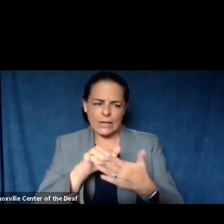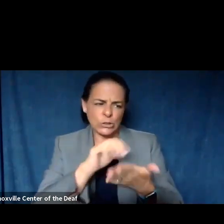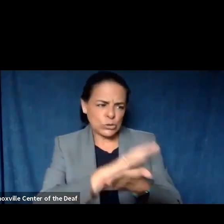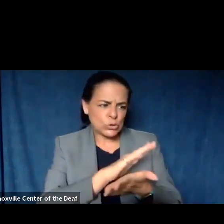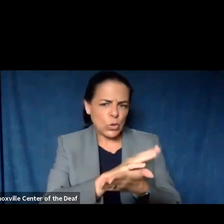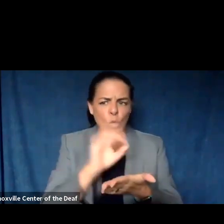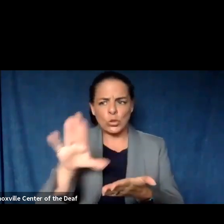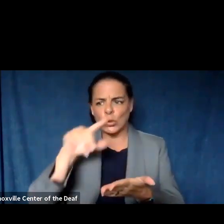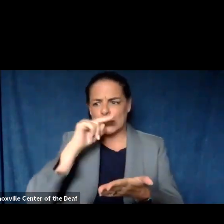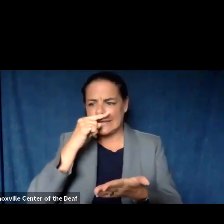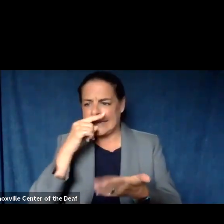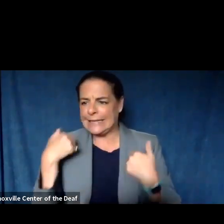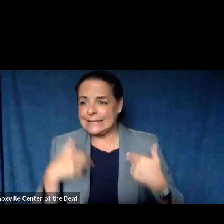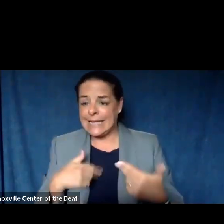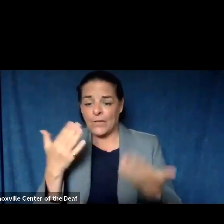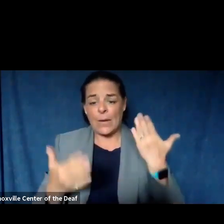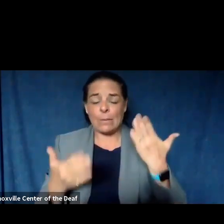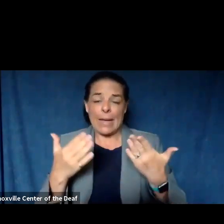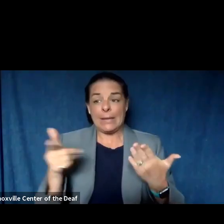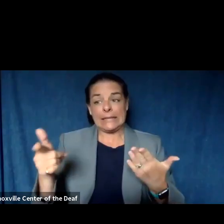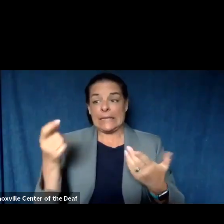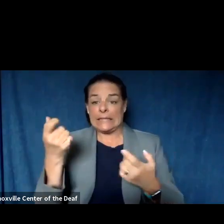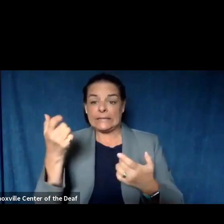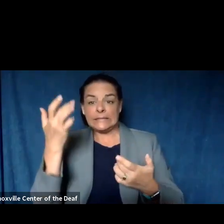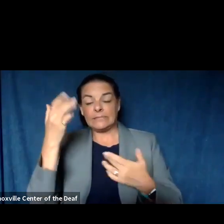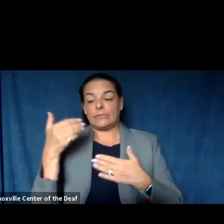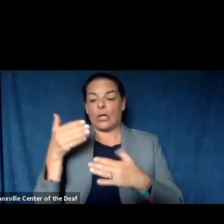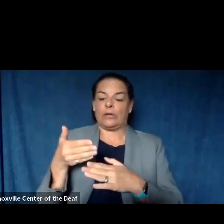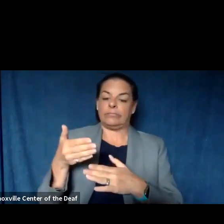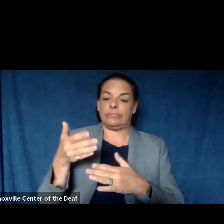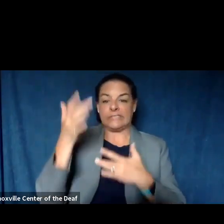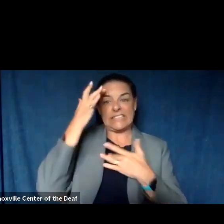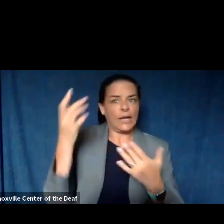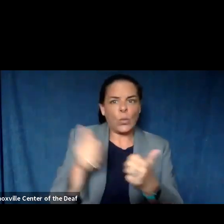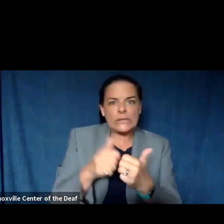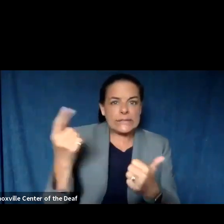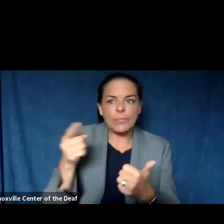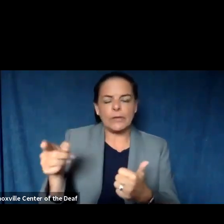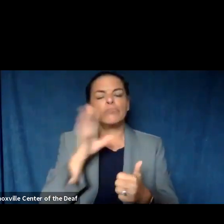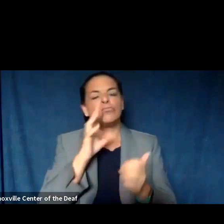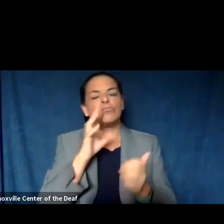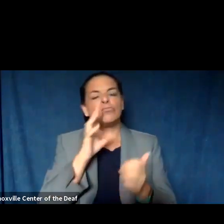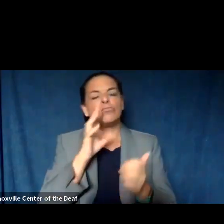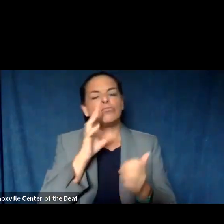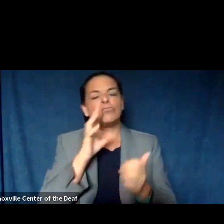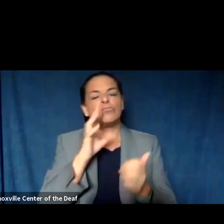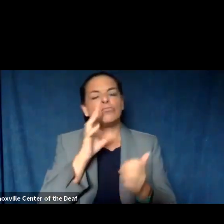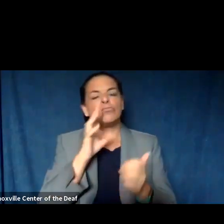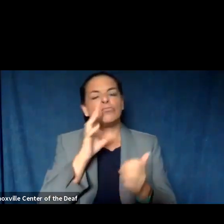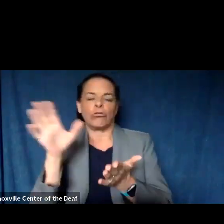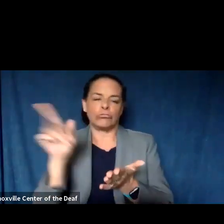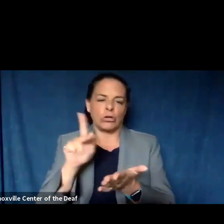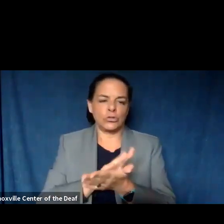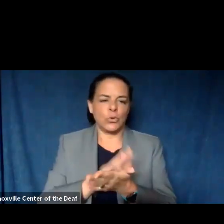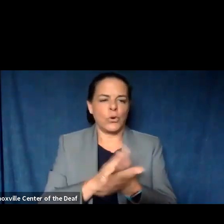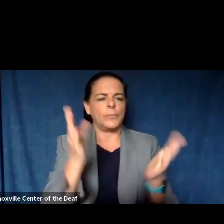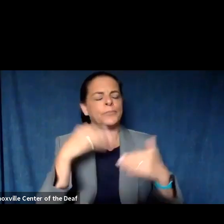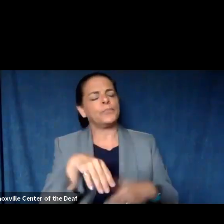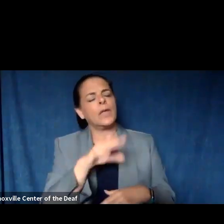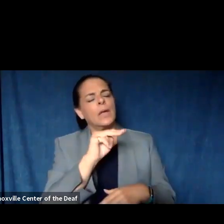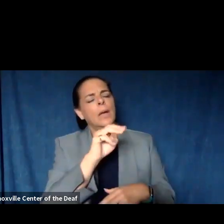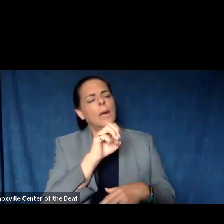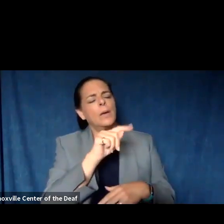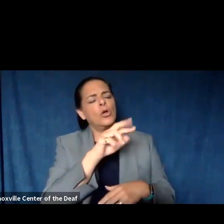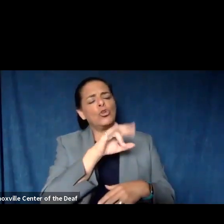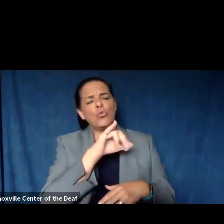some pre-existing conditions, they might be able to help. Also from Vincent with the Sentinel, the district has outlined metrics for how it will determine what color schools